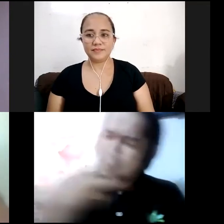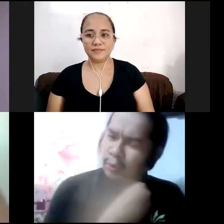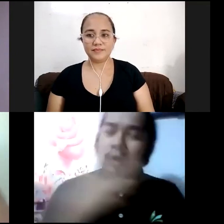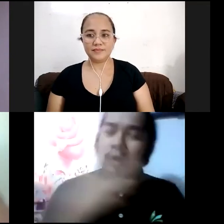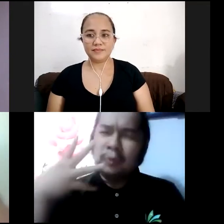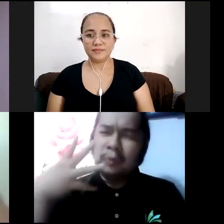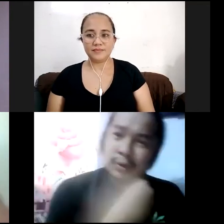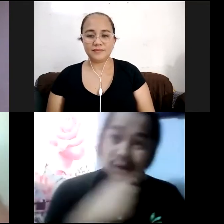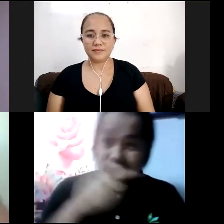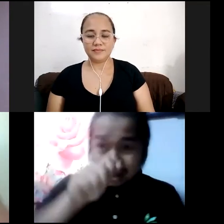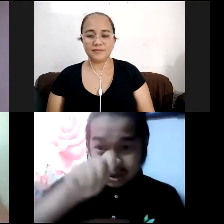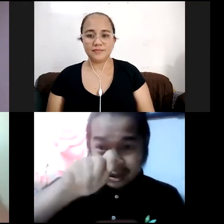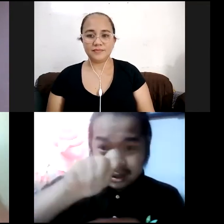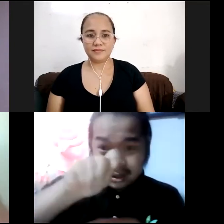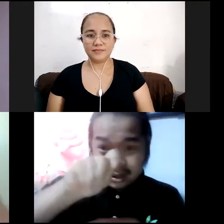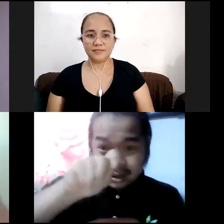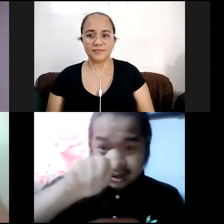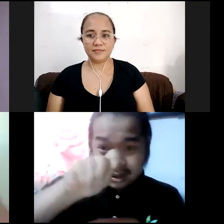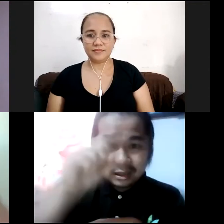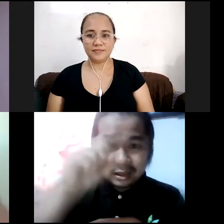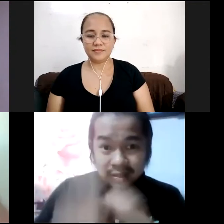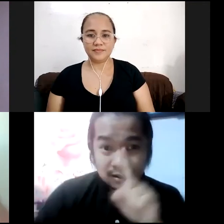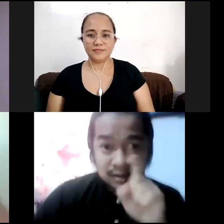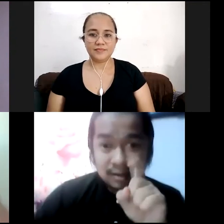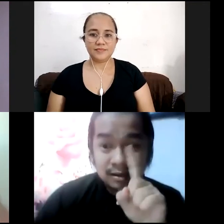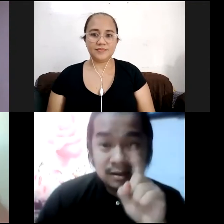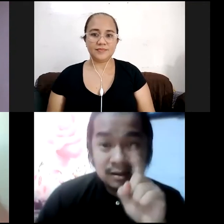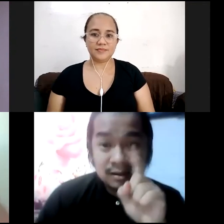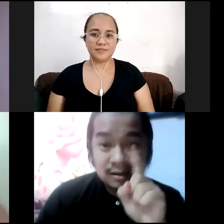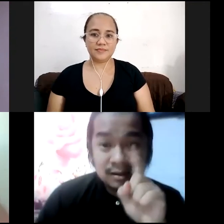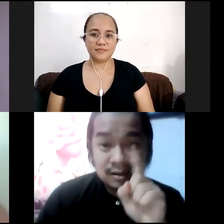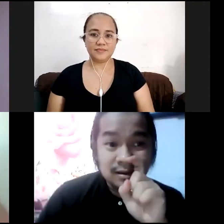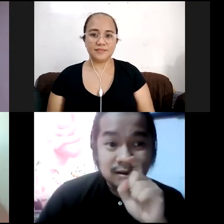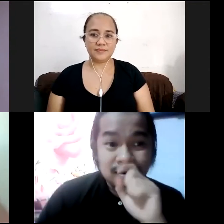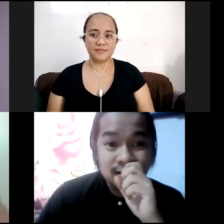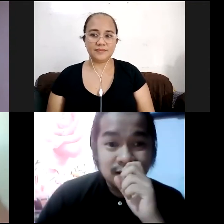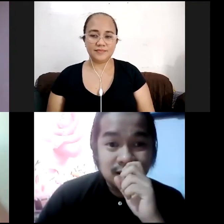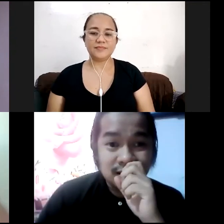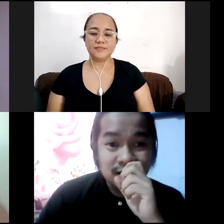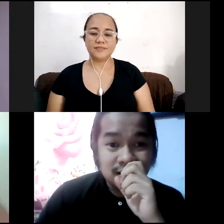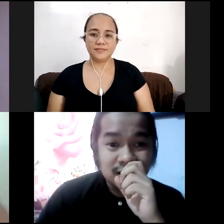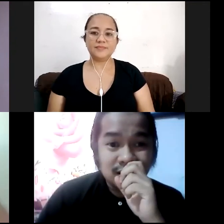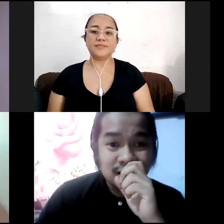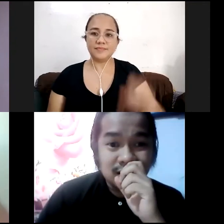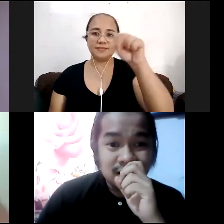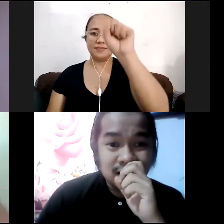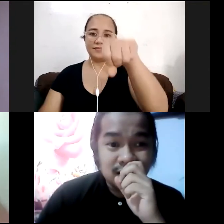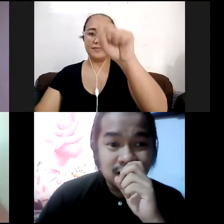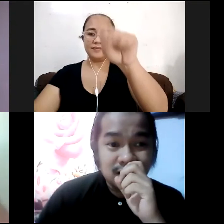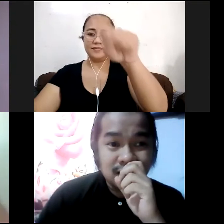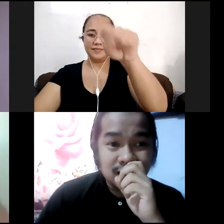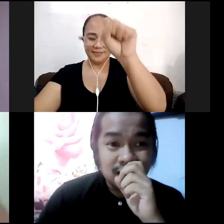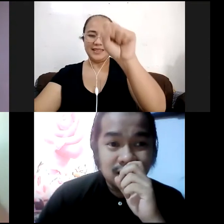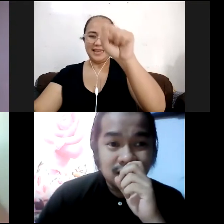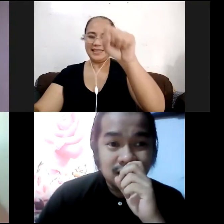is not, because it's the same meaning as very beautiful, right? Yes, Same yes, meaning. it is the